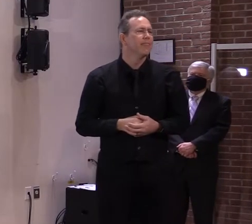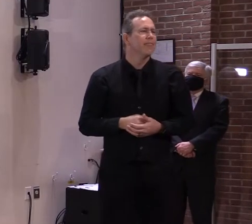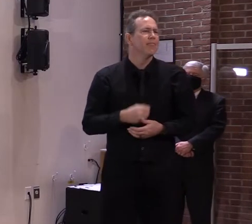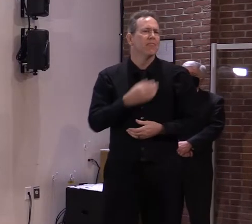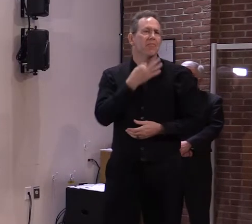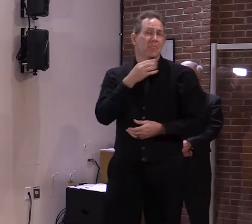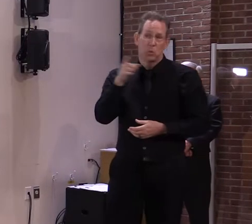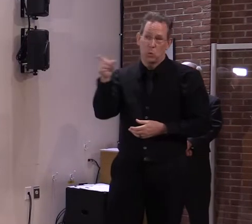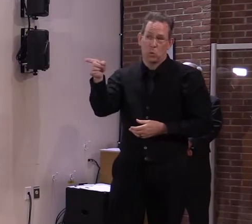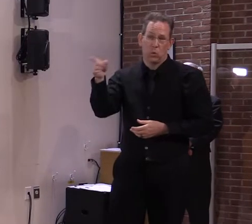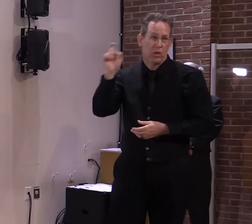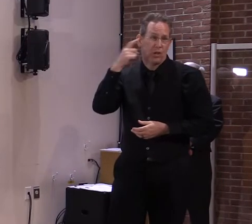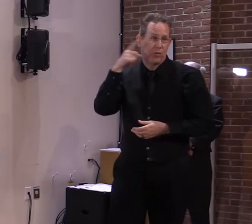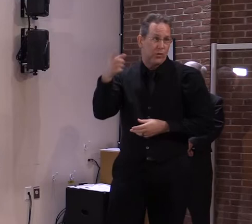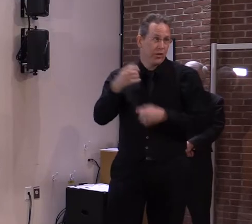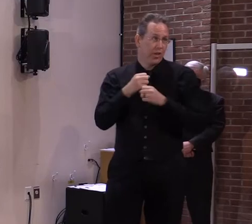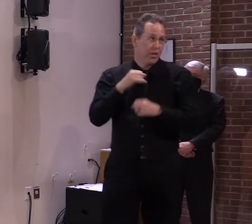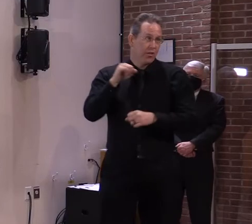had any reaction.